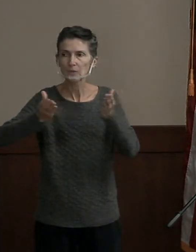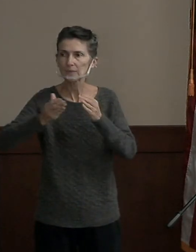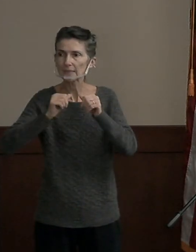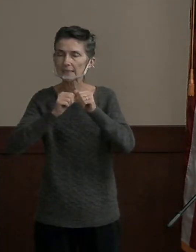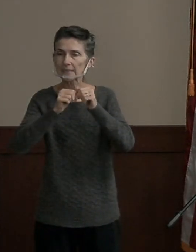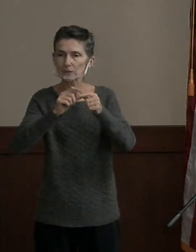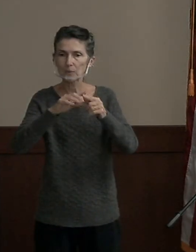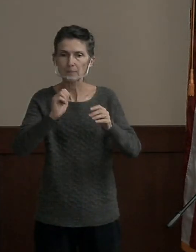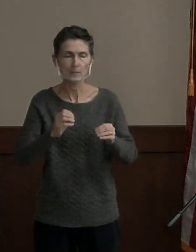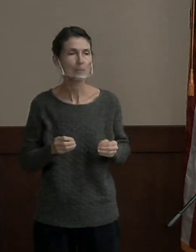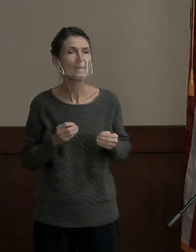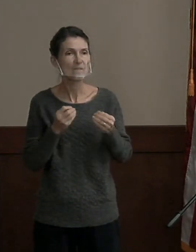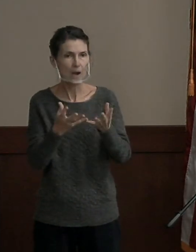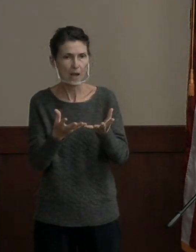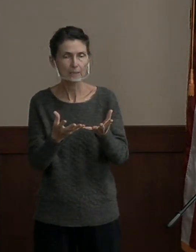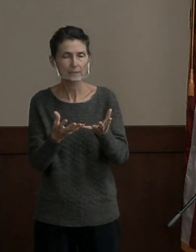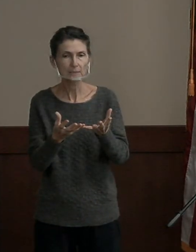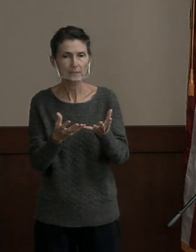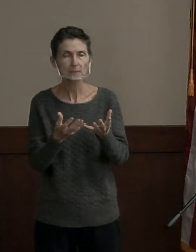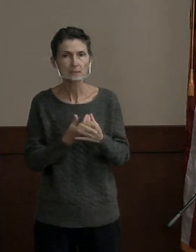continue to be provided to our